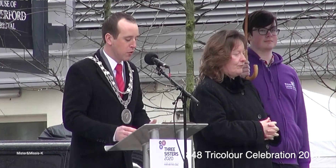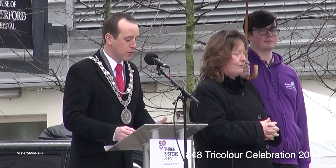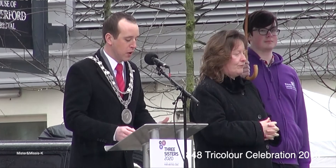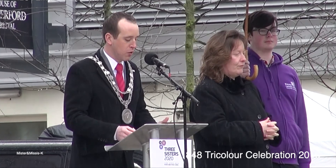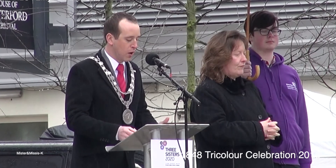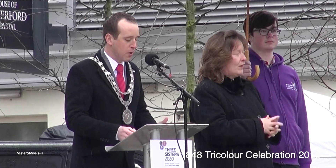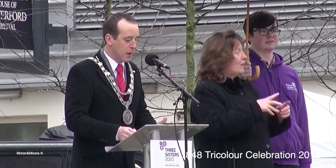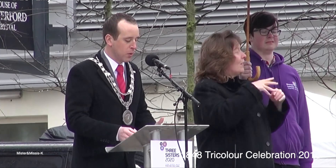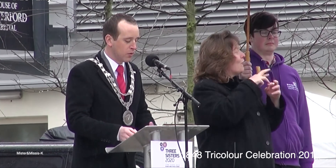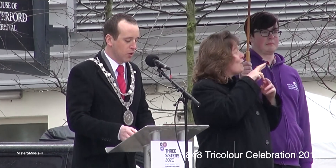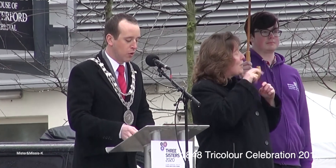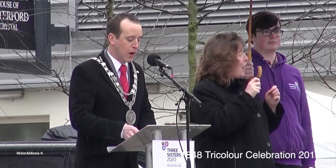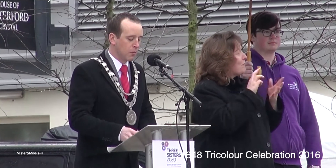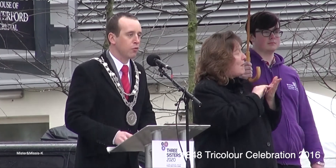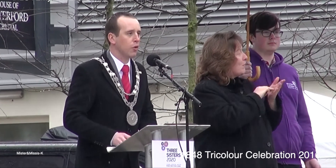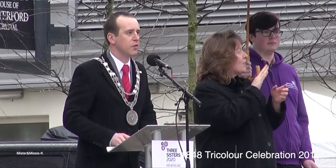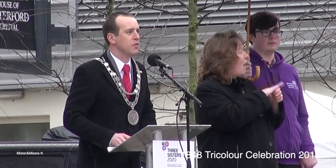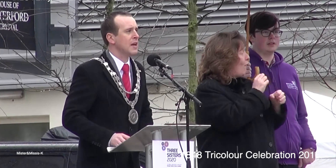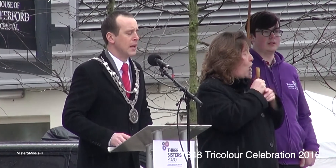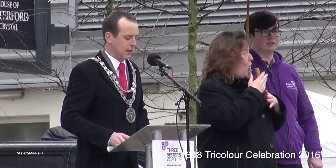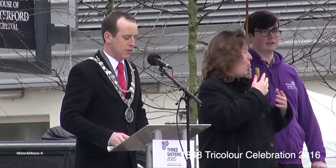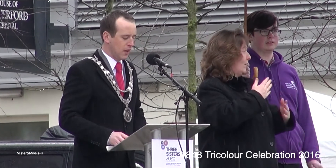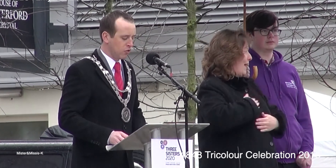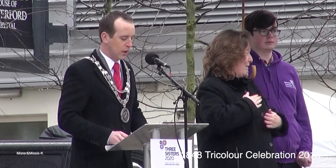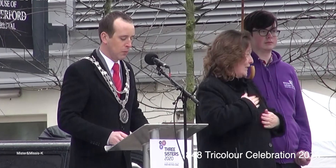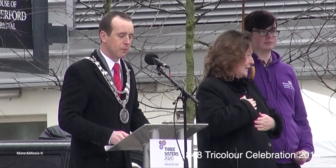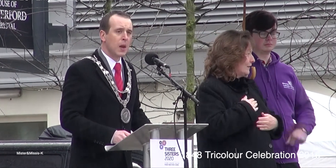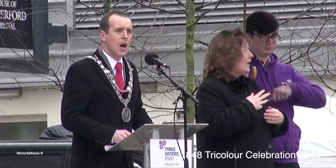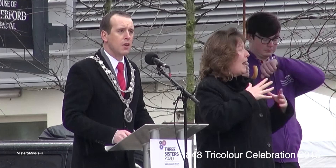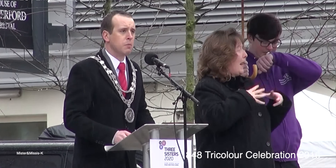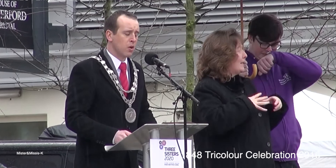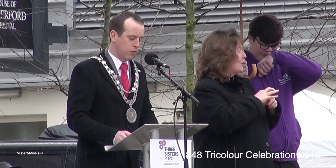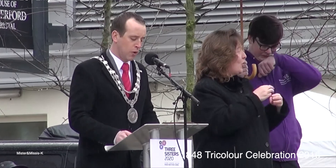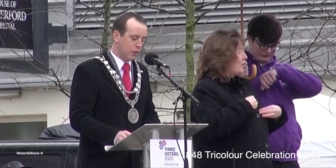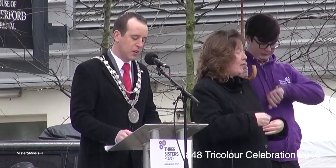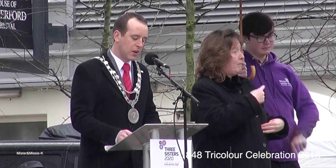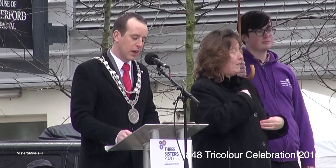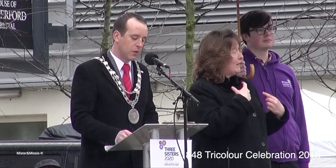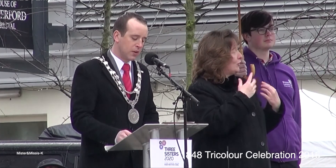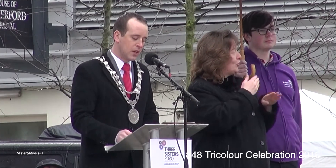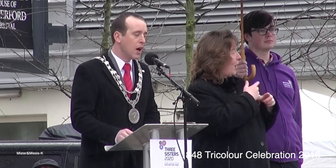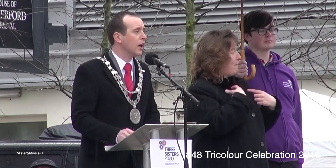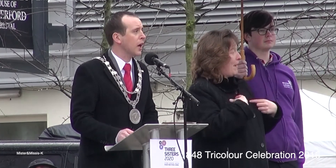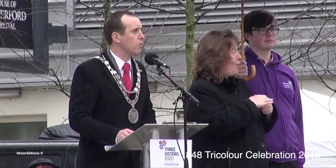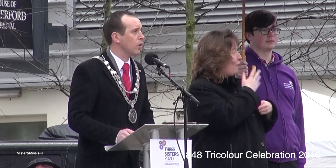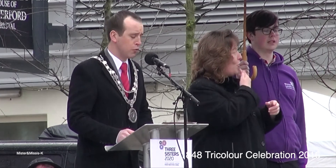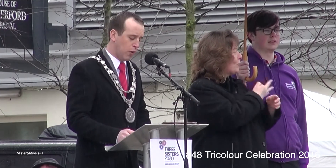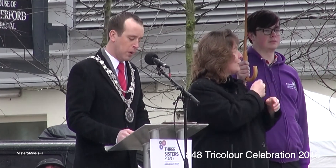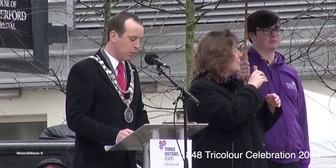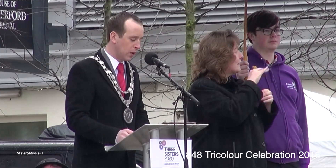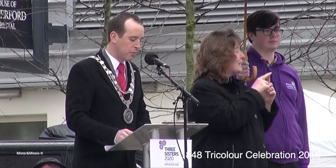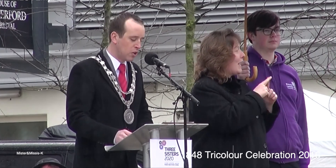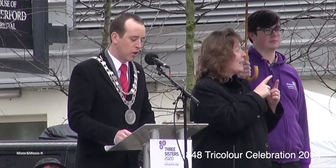Defence veterans, and retired members of all armed forces, ladies and gentlemen. As Mayor of Waterford City and County, I again want